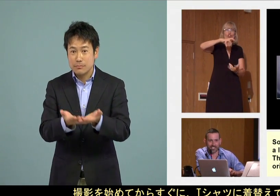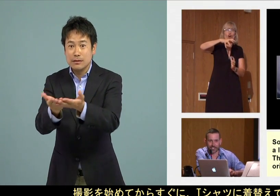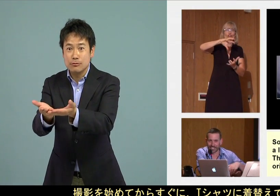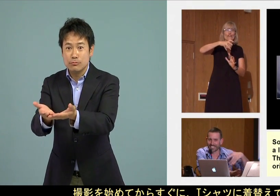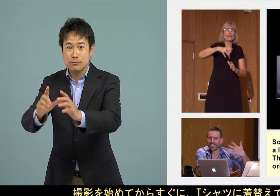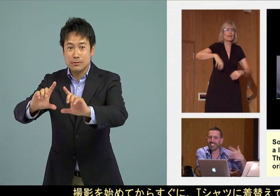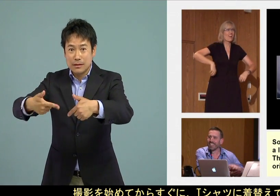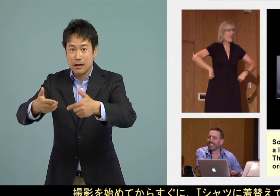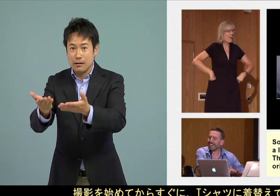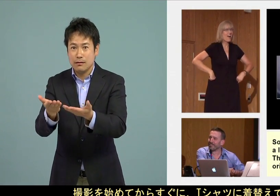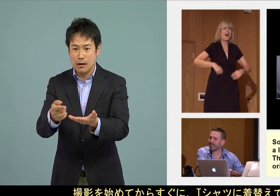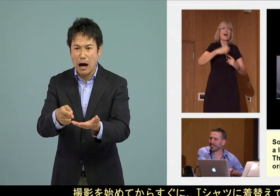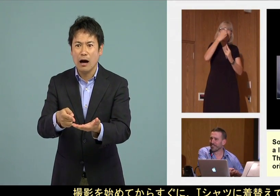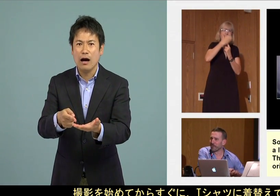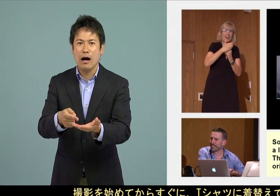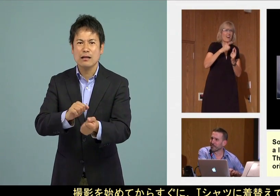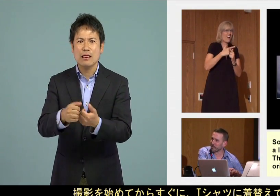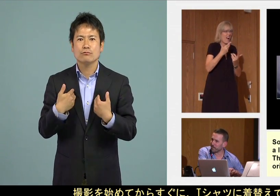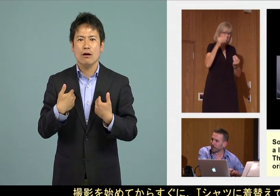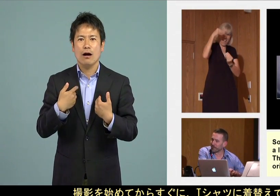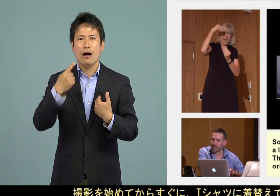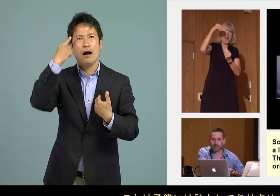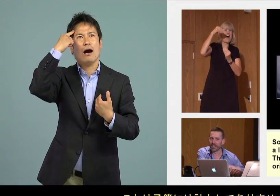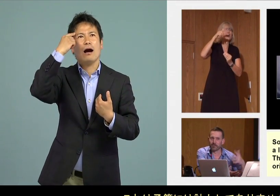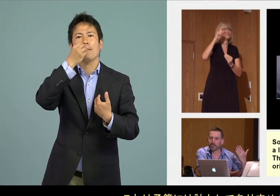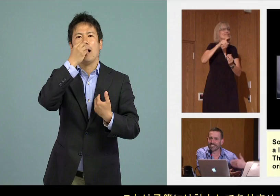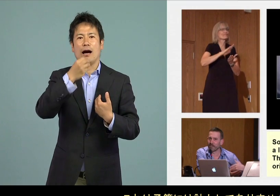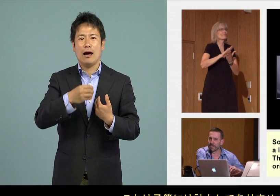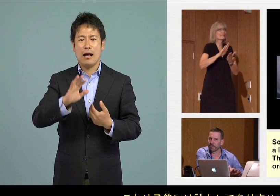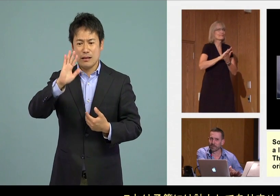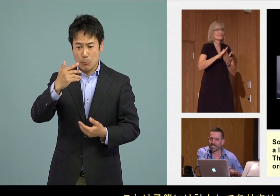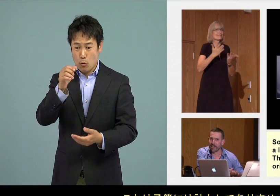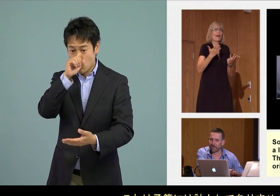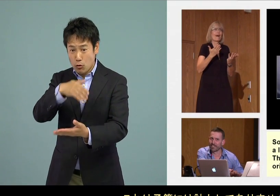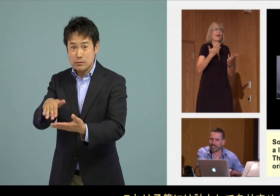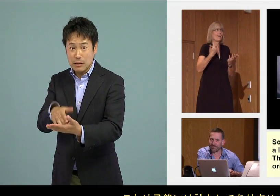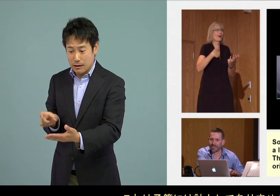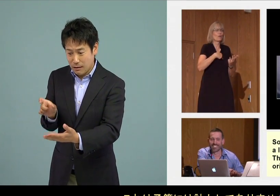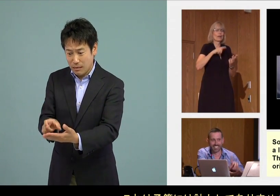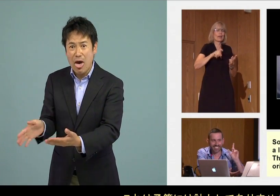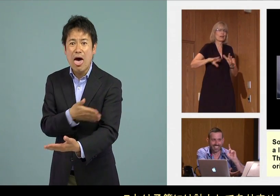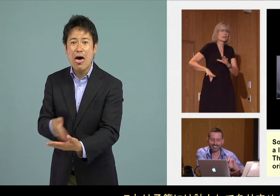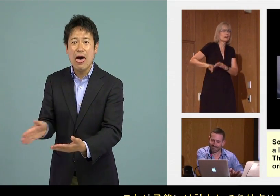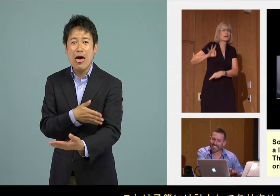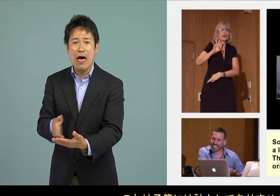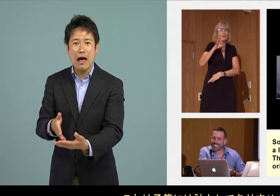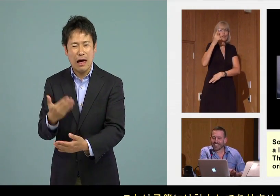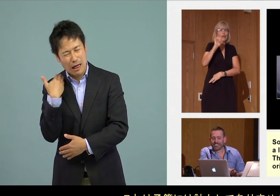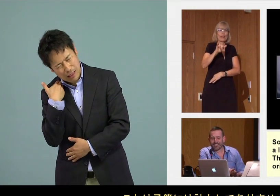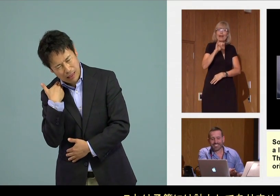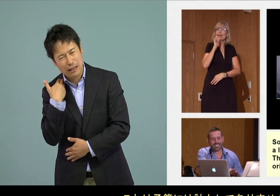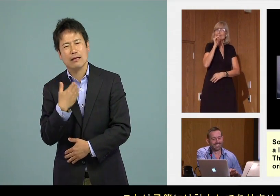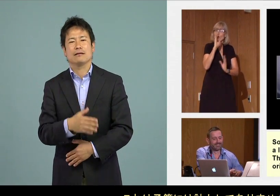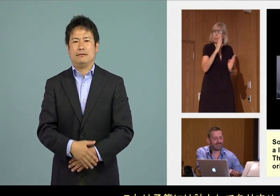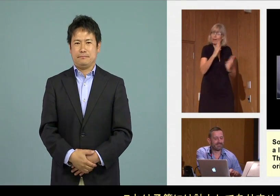those t-shirts, the ones that we'd bought for people. That wasn't something that was in our budget, but...